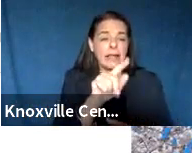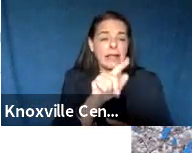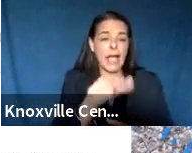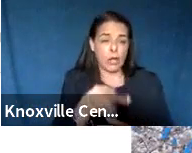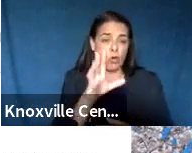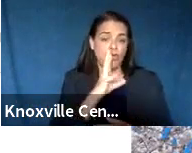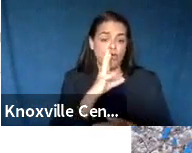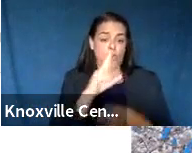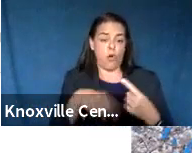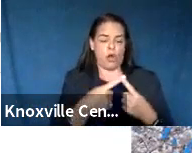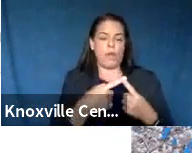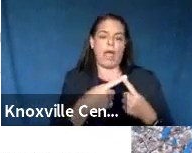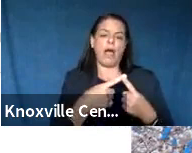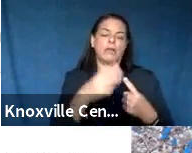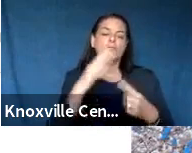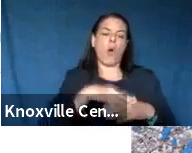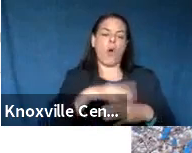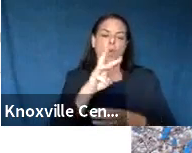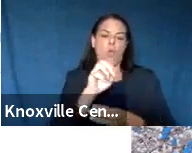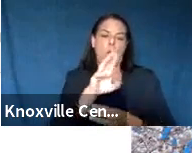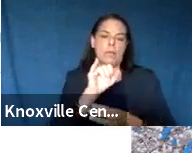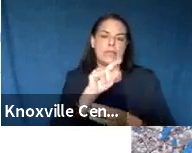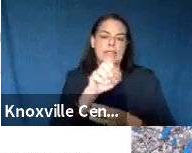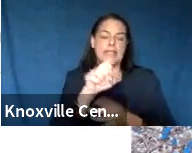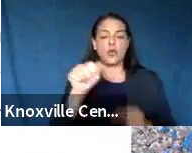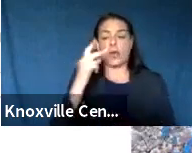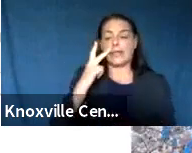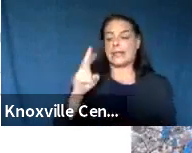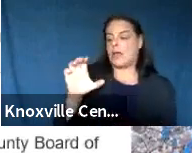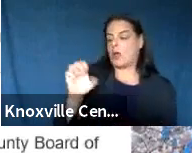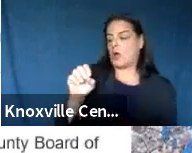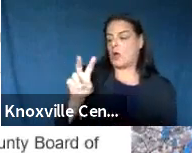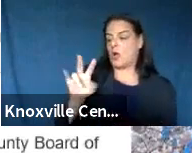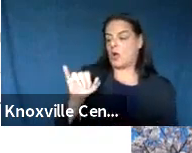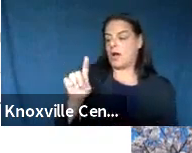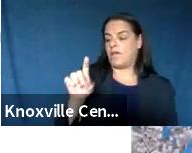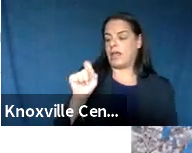about is on our website. You can find it at